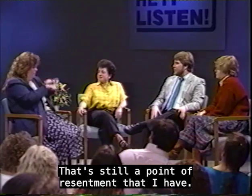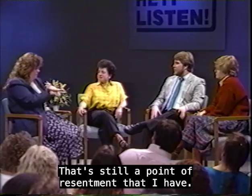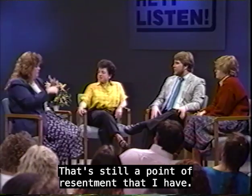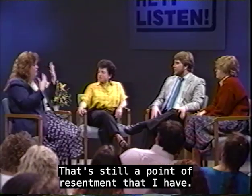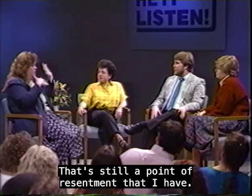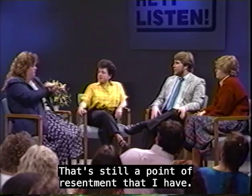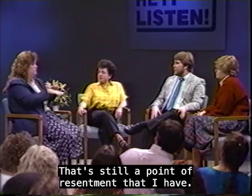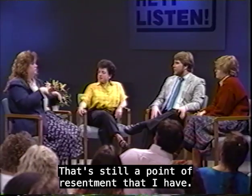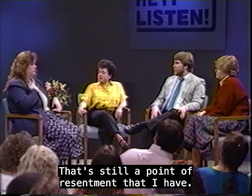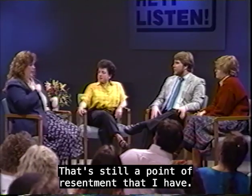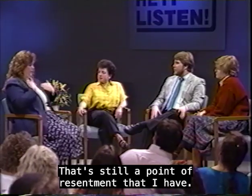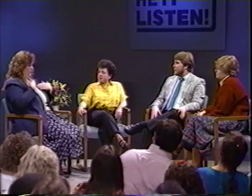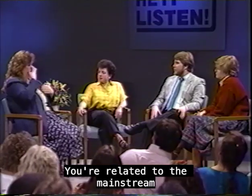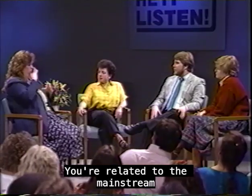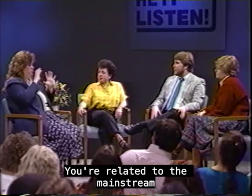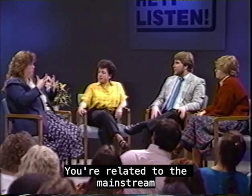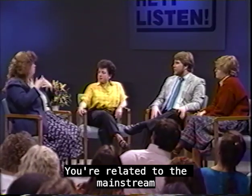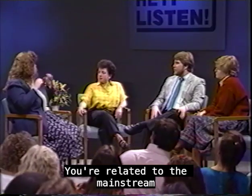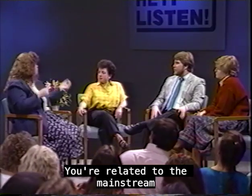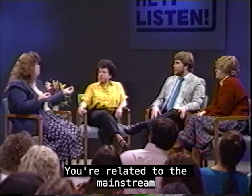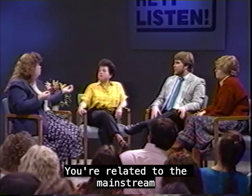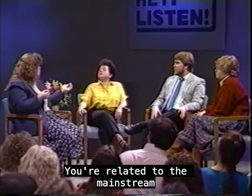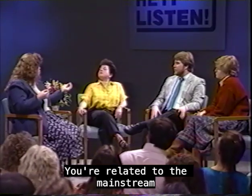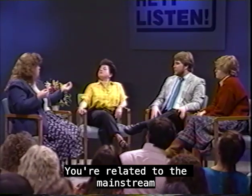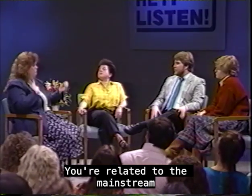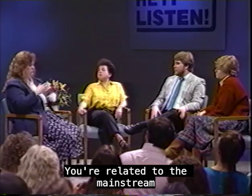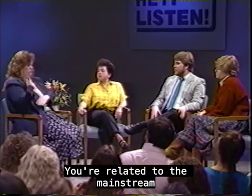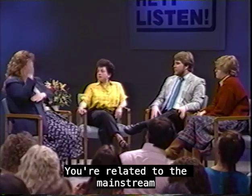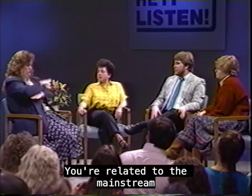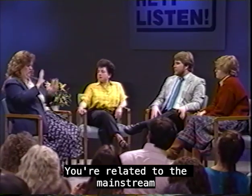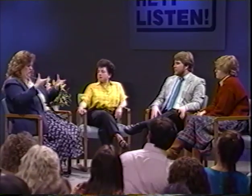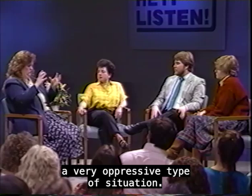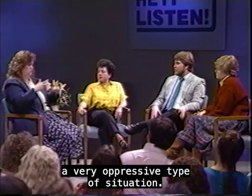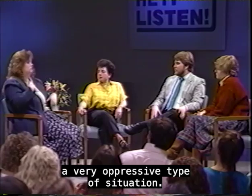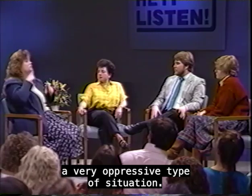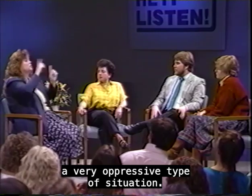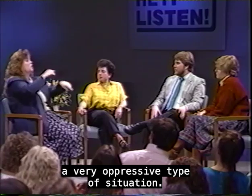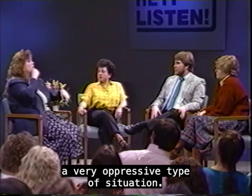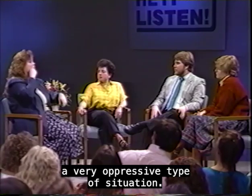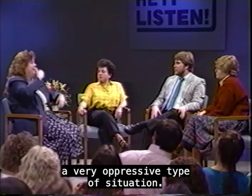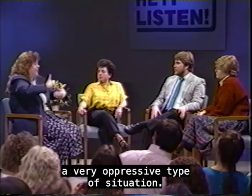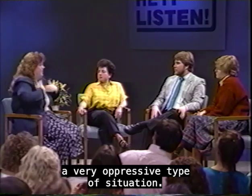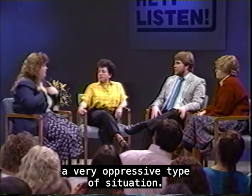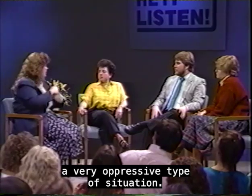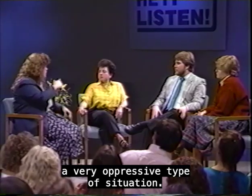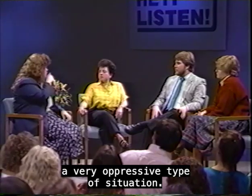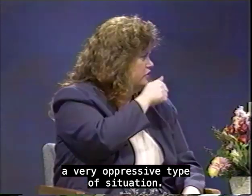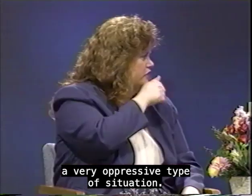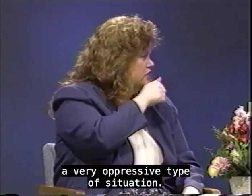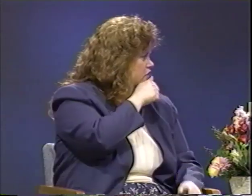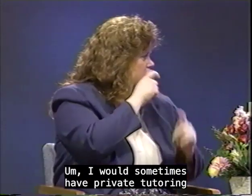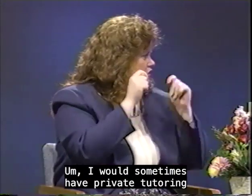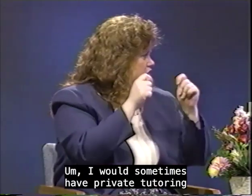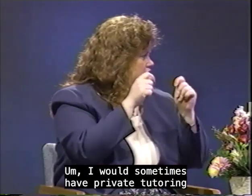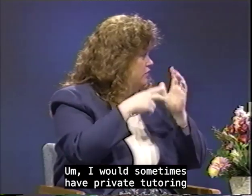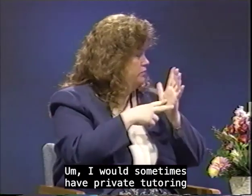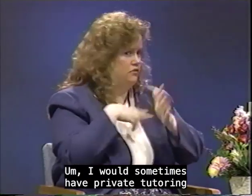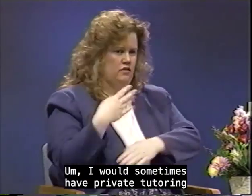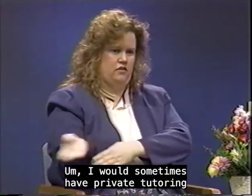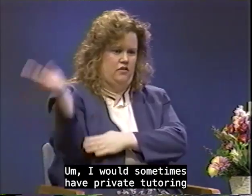have. You're related to the mainstream issue, which is really a very oppressive type of situation. I